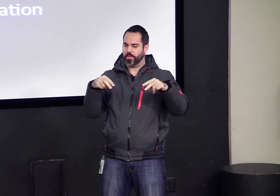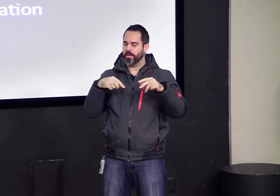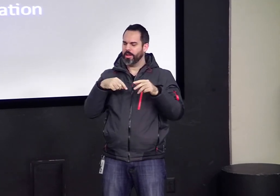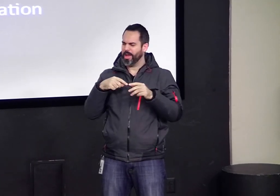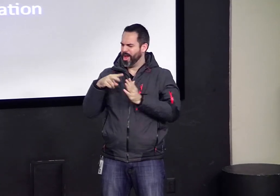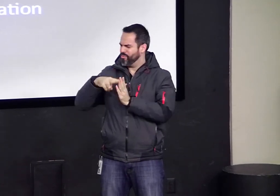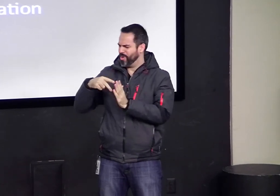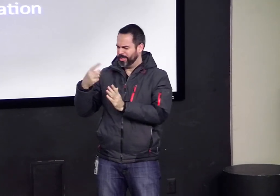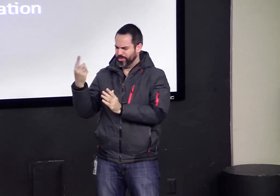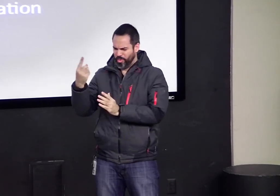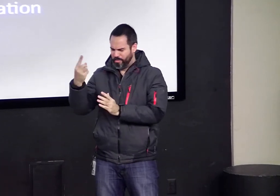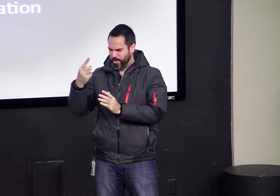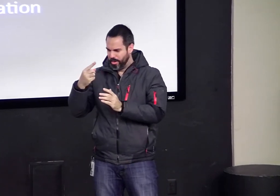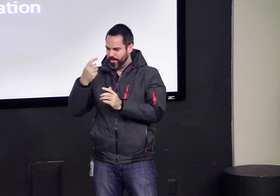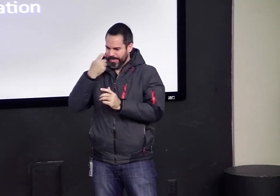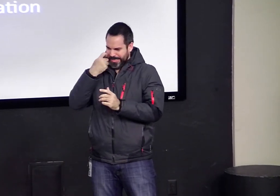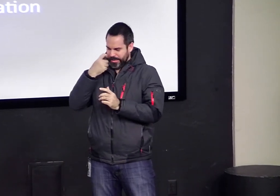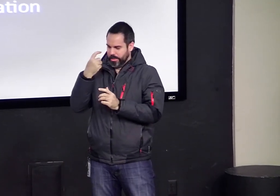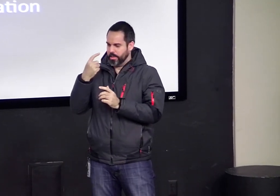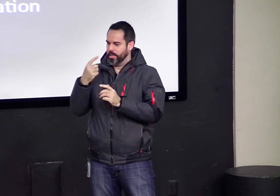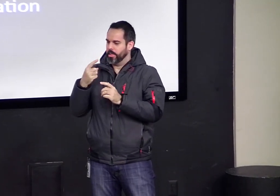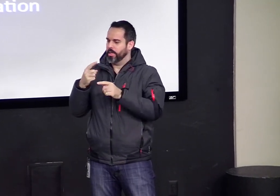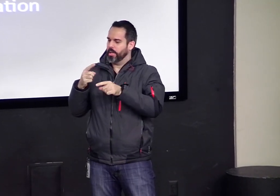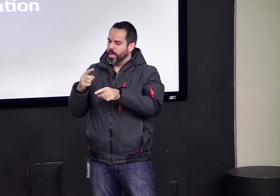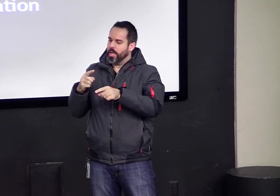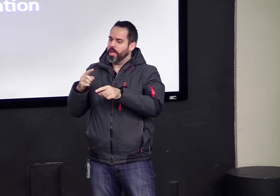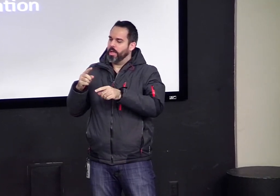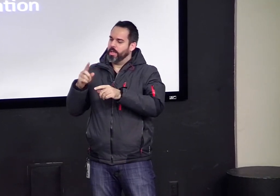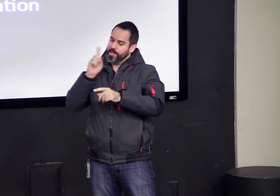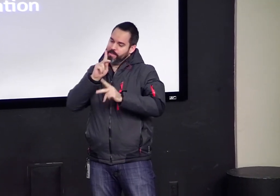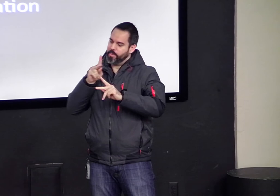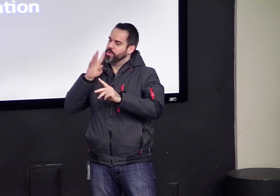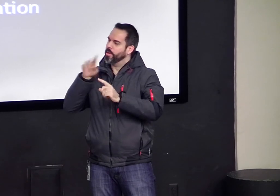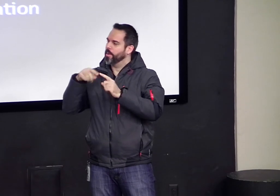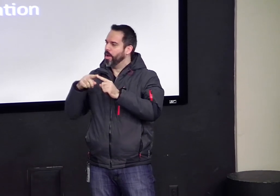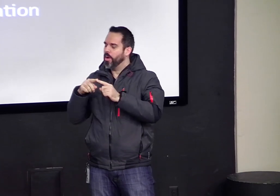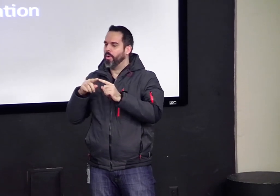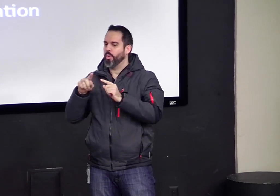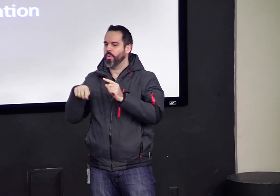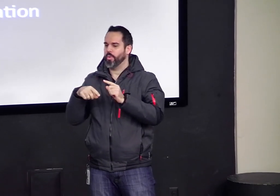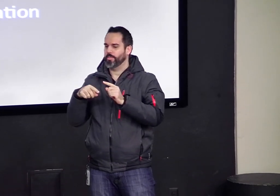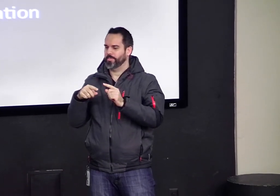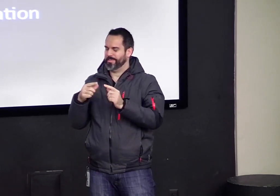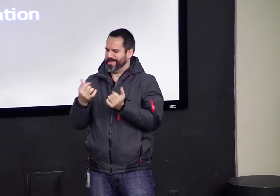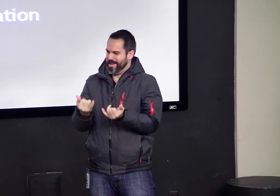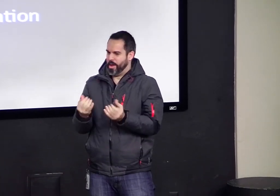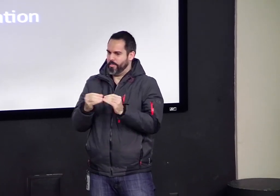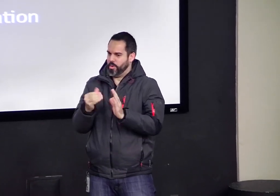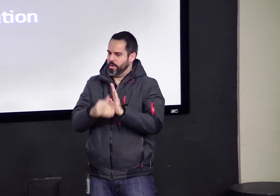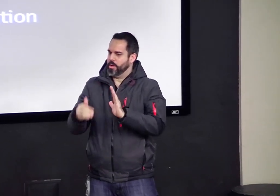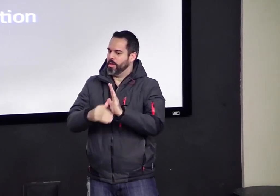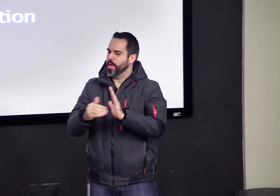When you talked about your findings in terms of making a complaint against a caller,